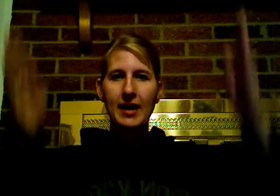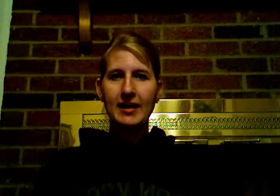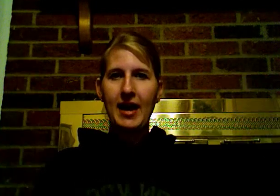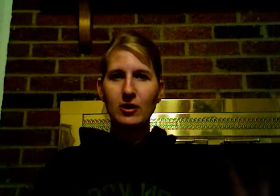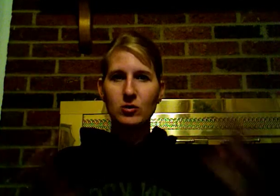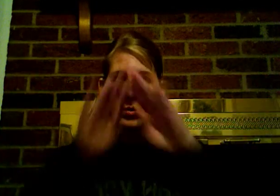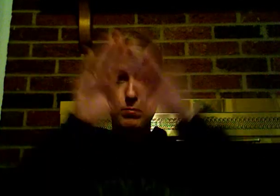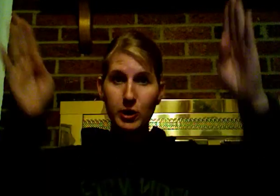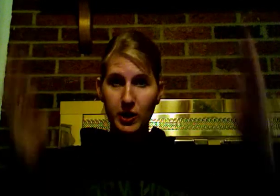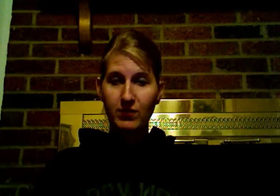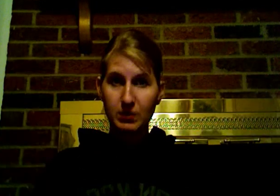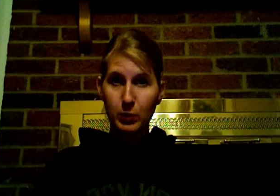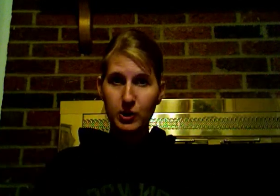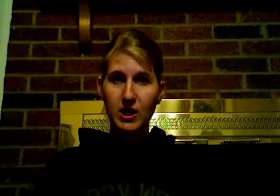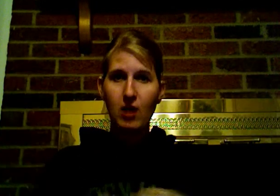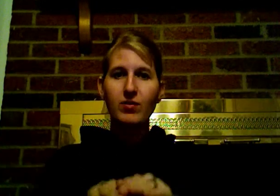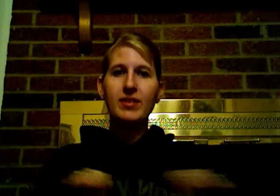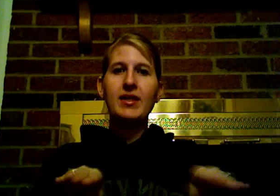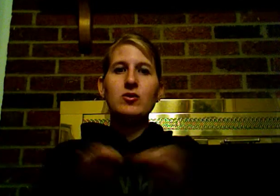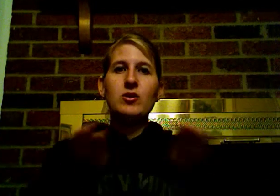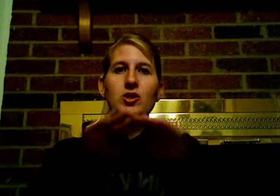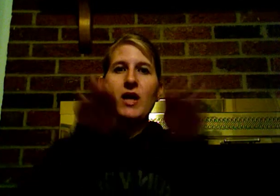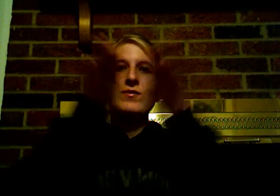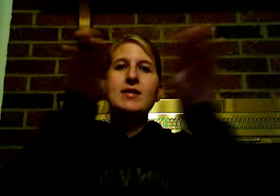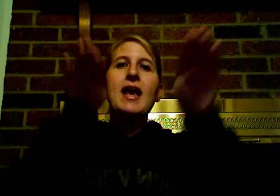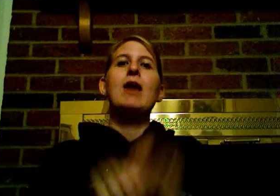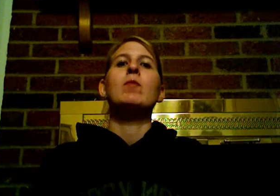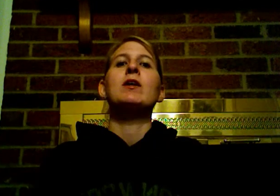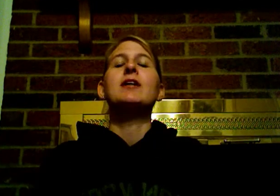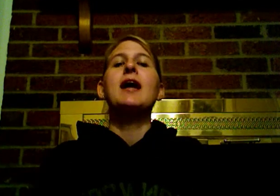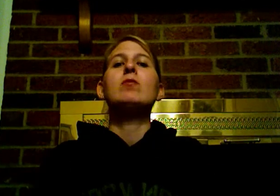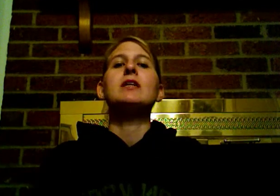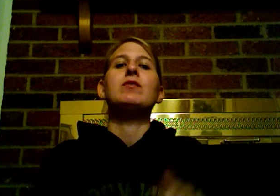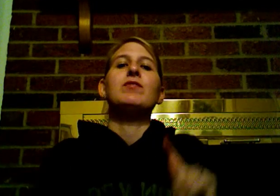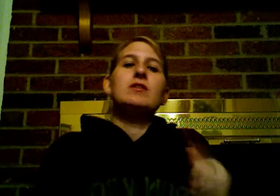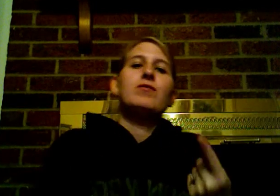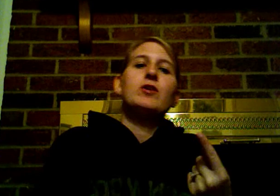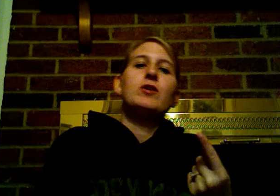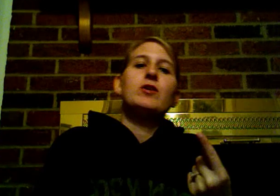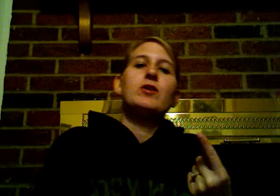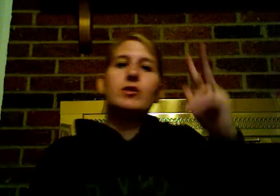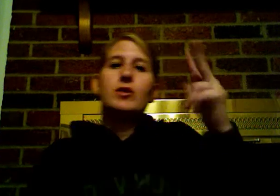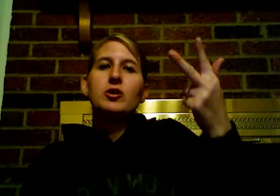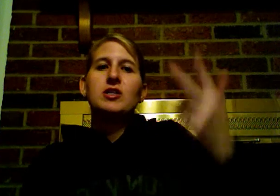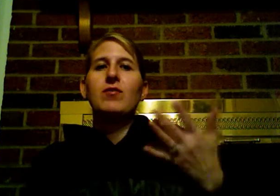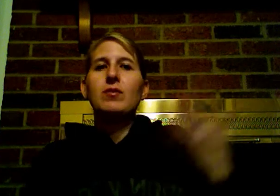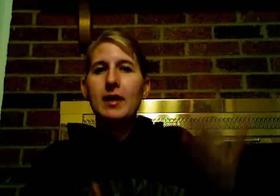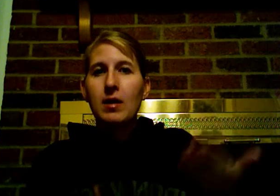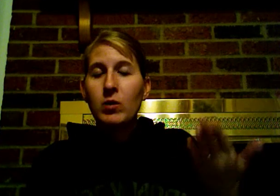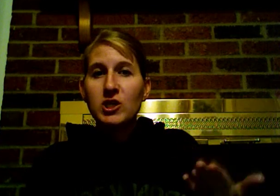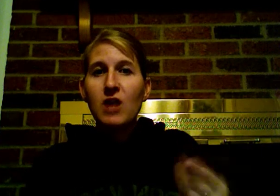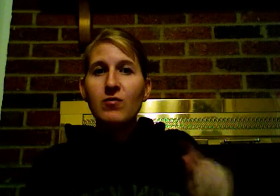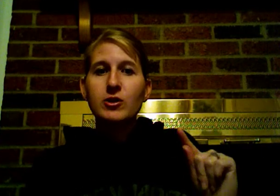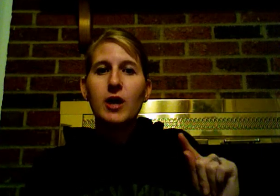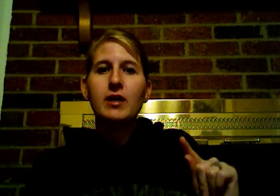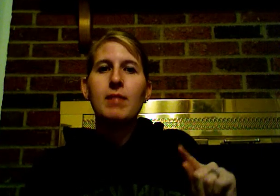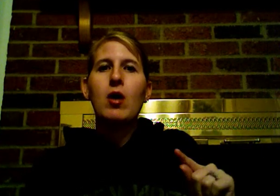the actual book, if it's a bookshelf, and then do the shelves. And when you're counting, if it's the first shelf or the third shelf, depending on what shelf you're talking about,